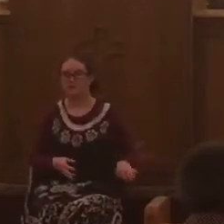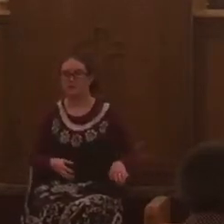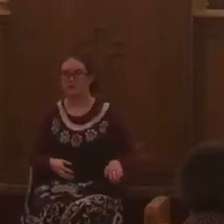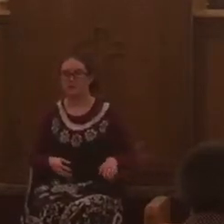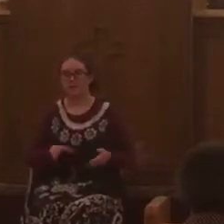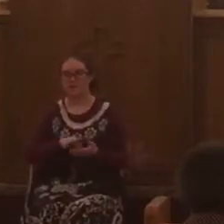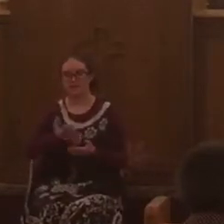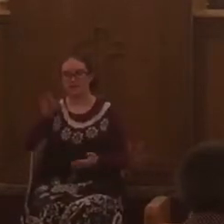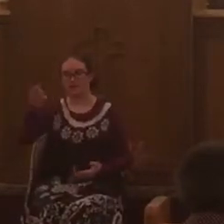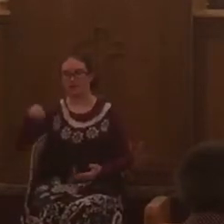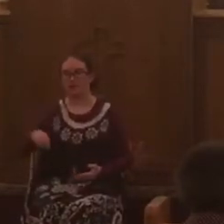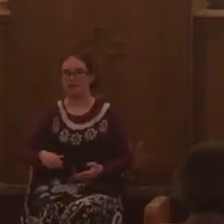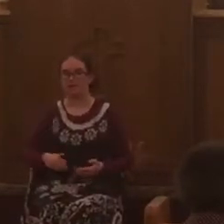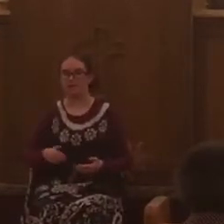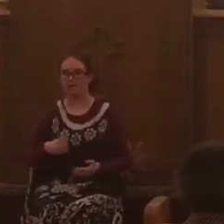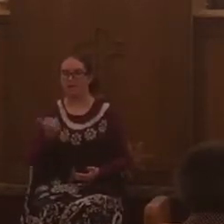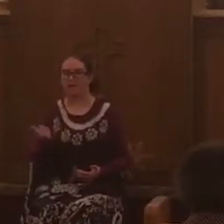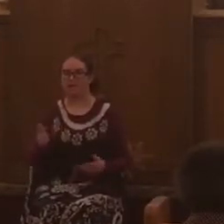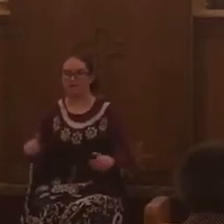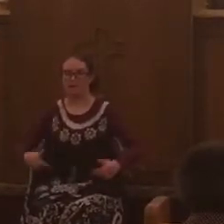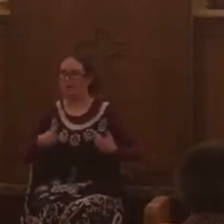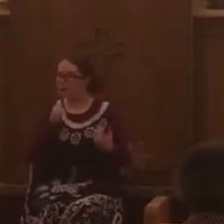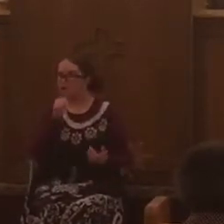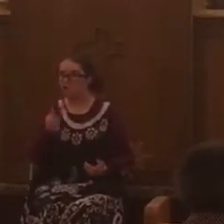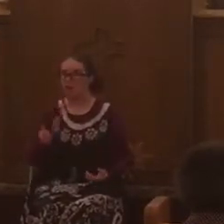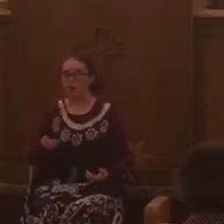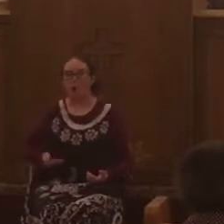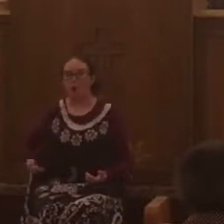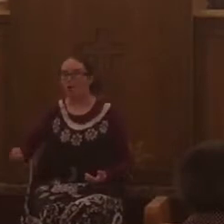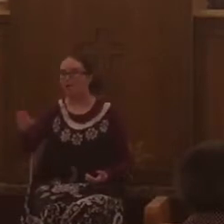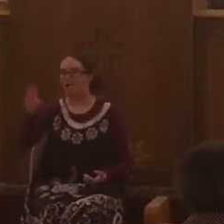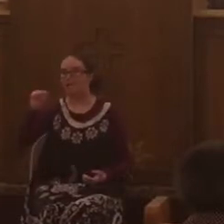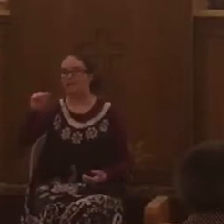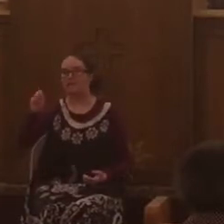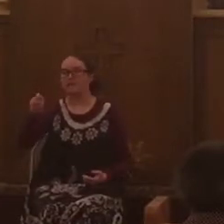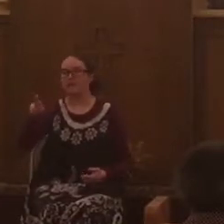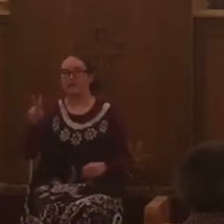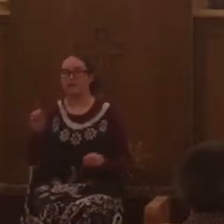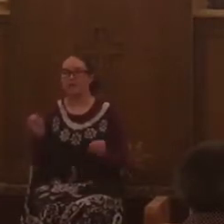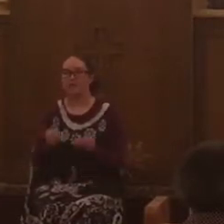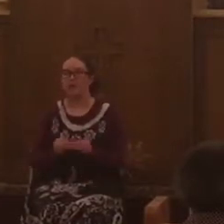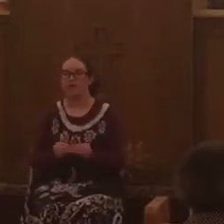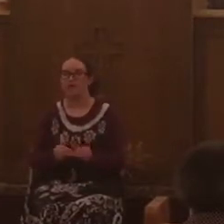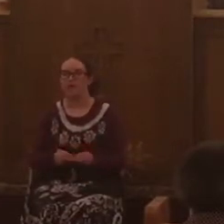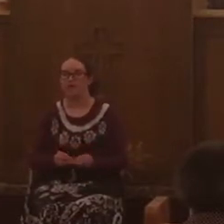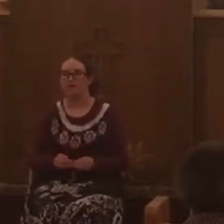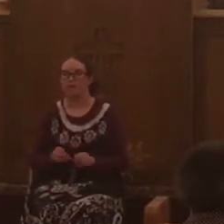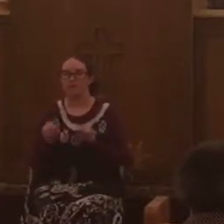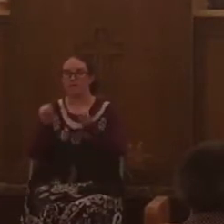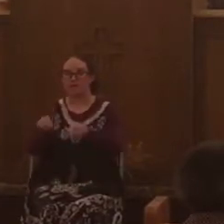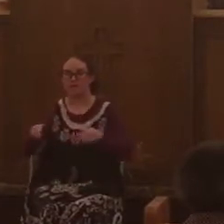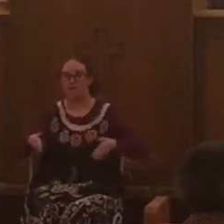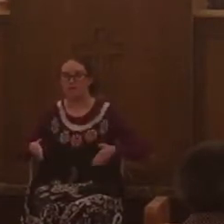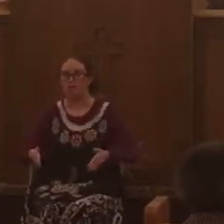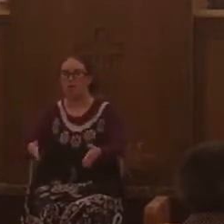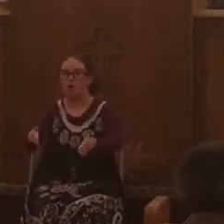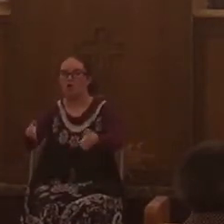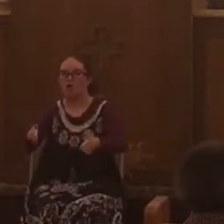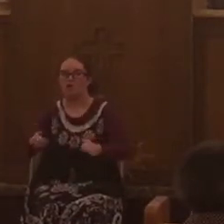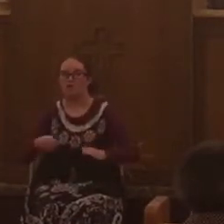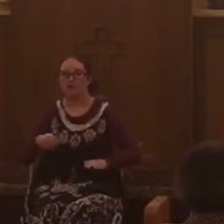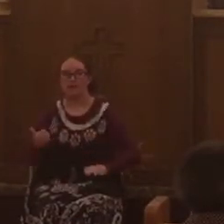has come. Hallelujah. Amen. What Jesus was giving you a little insight into, it's here now. Hallelujah. Oh, come